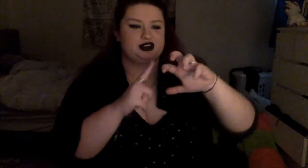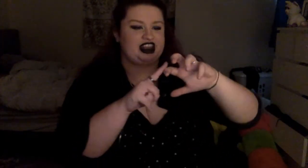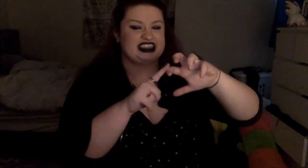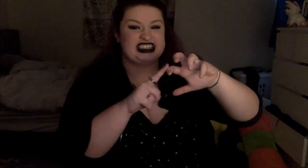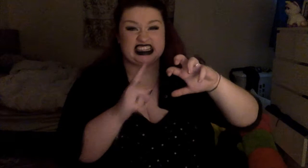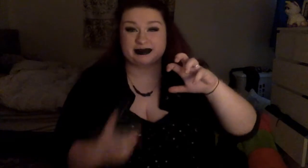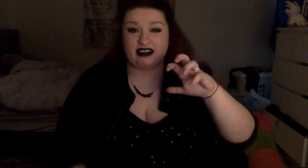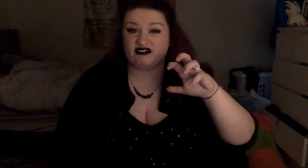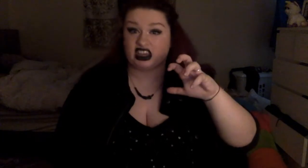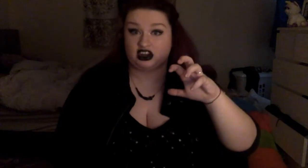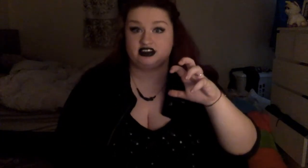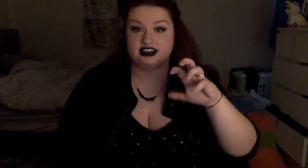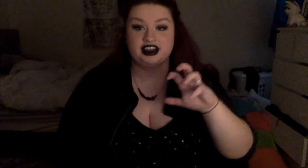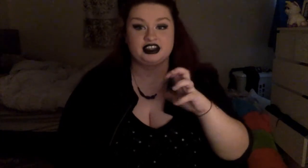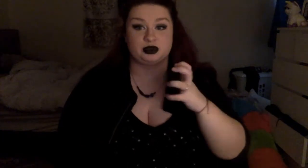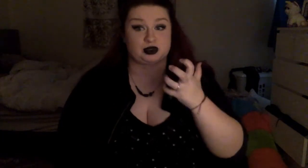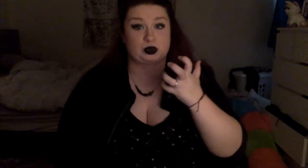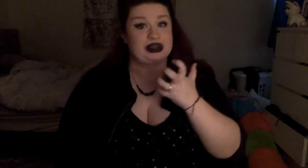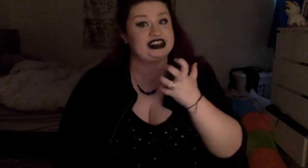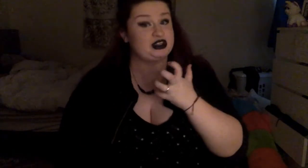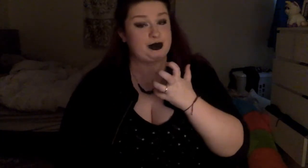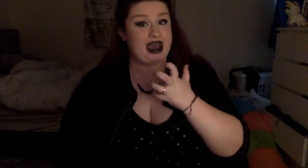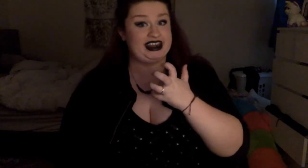can tense my fingers, so it's really dramatic.